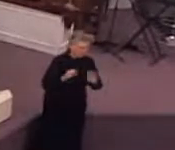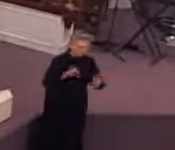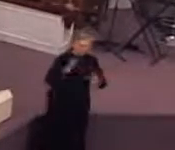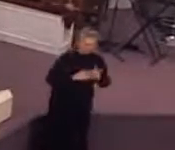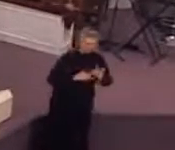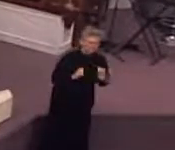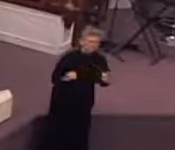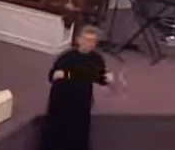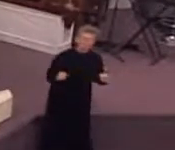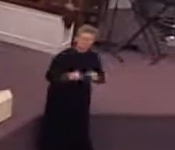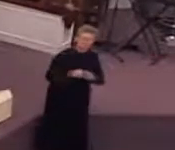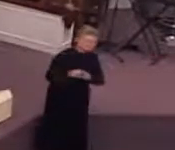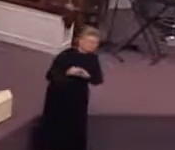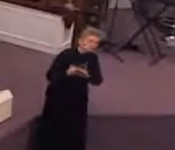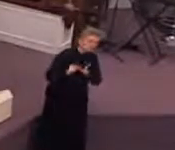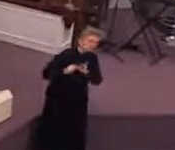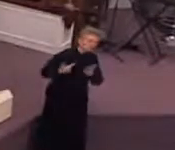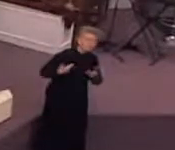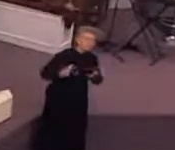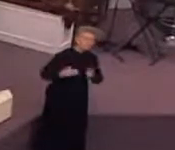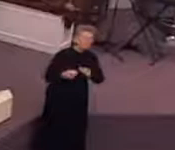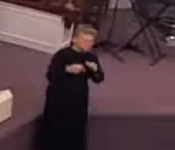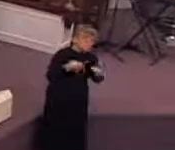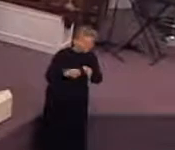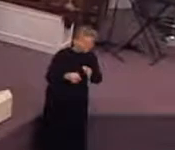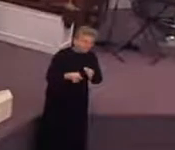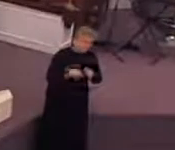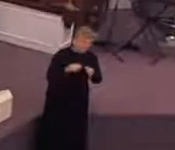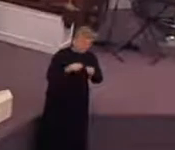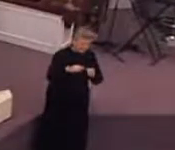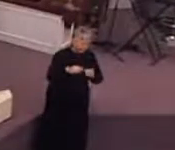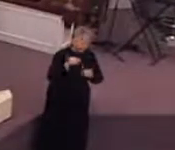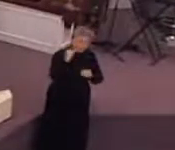anything. He can explain it in detail if you let Him.